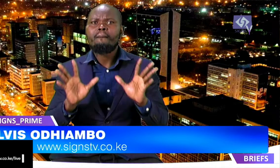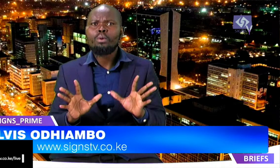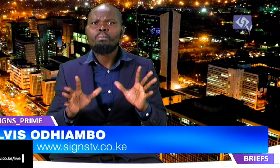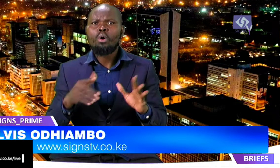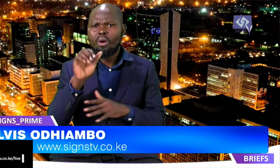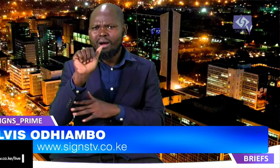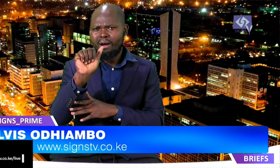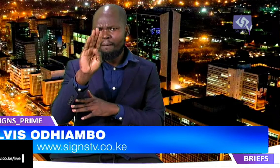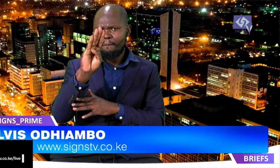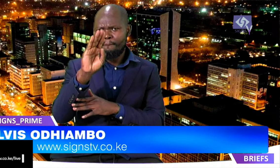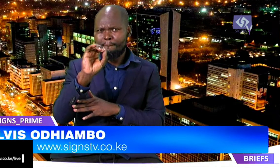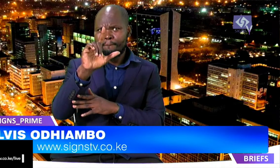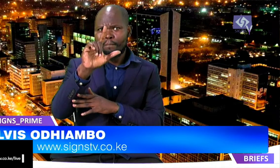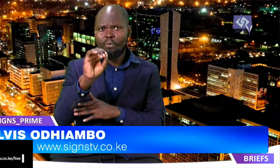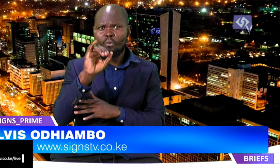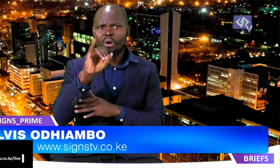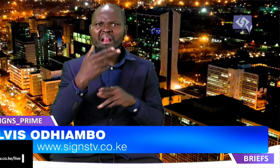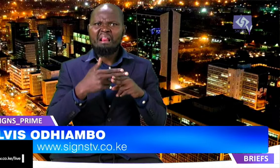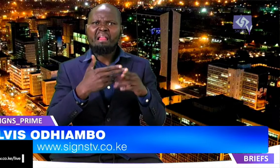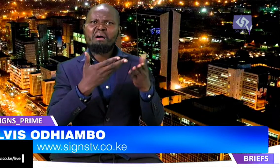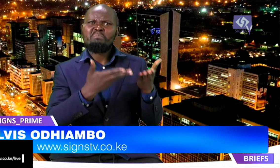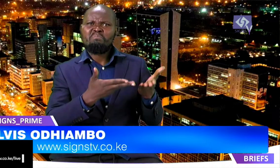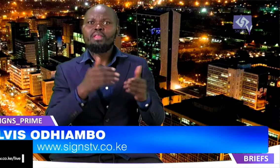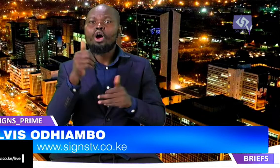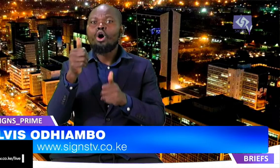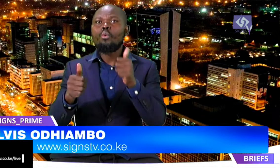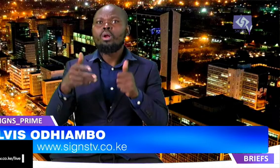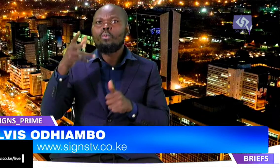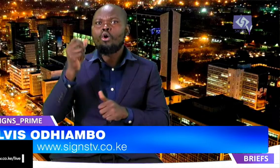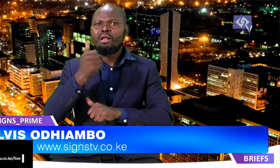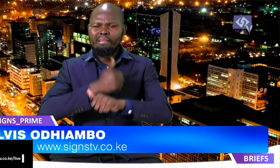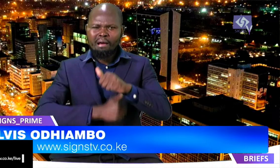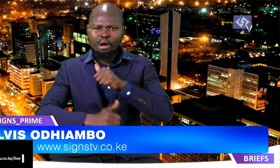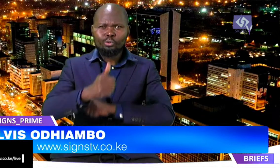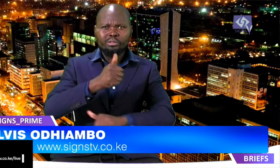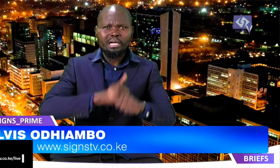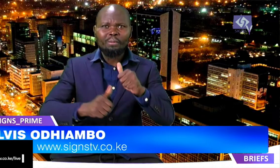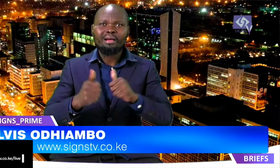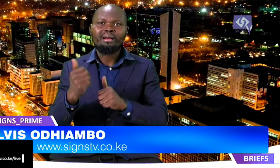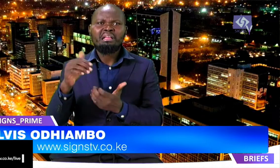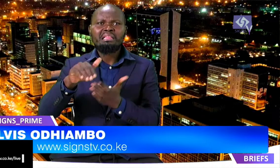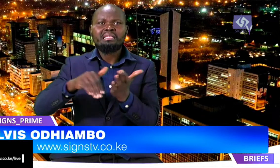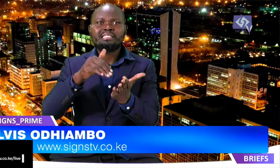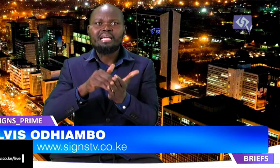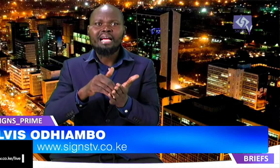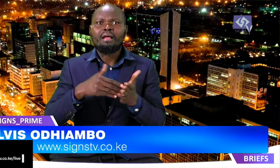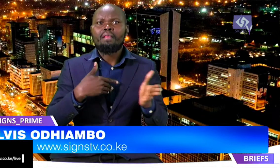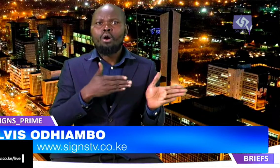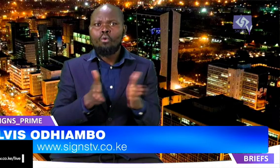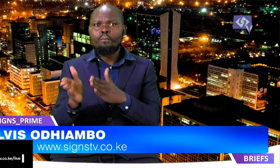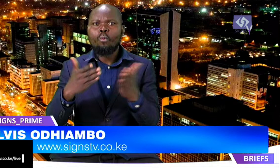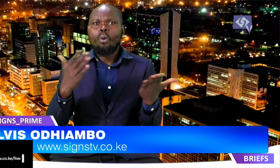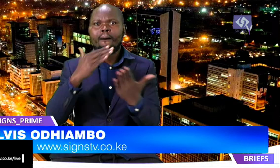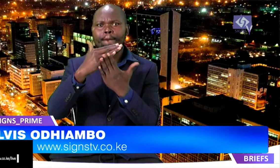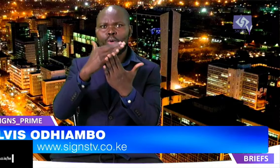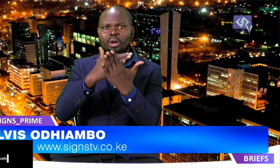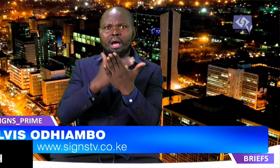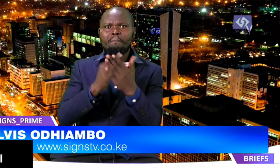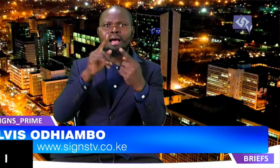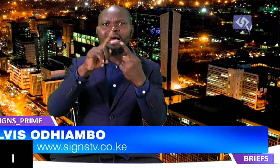Speaking to the press at Abuloi Dispensary, which was to act as the center